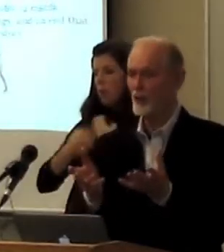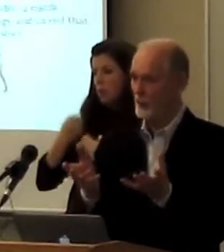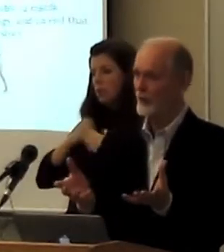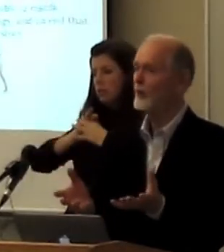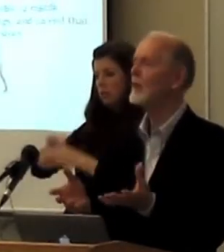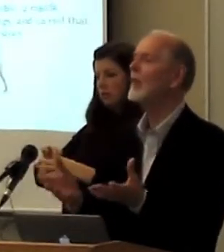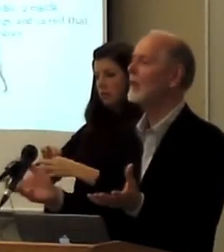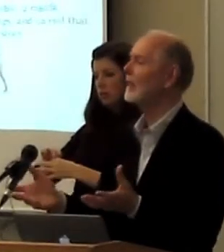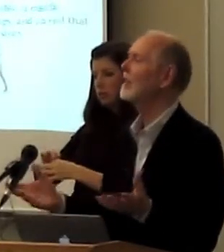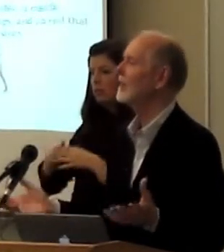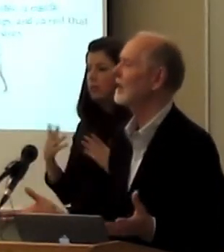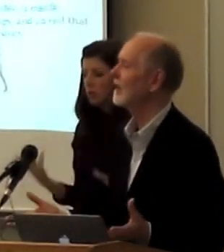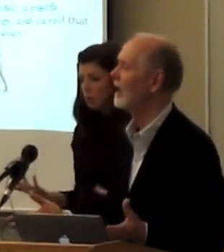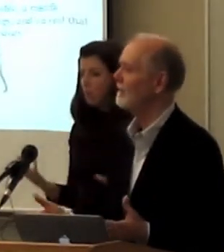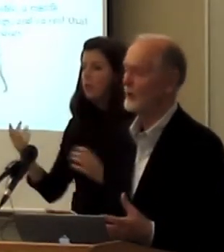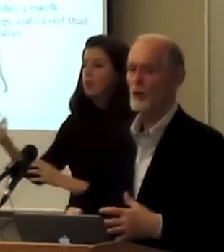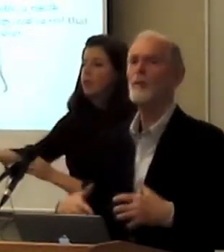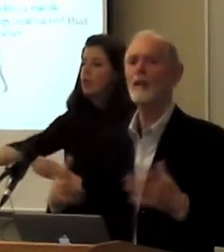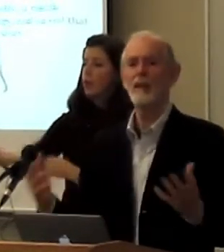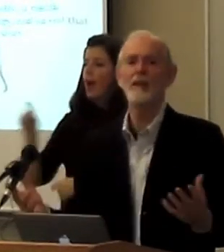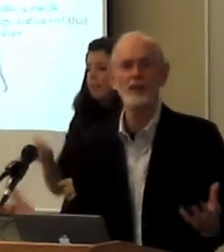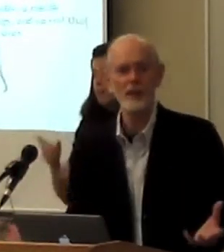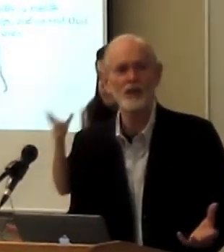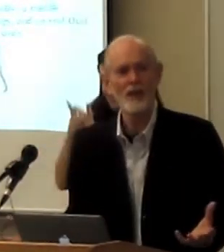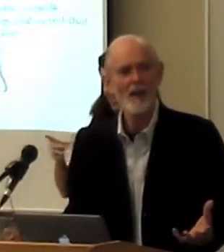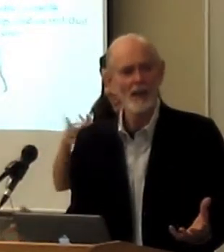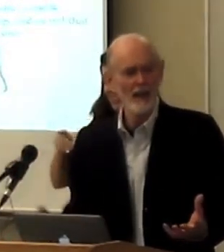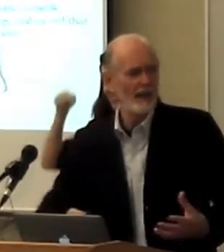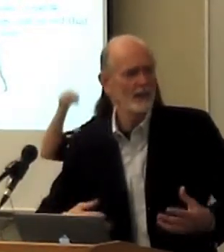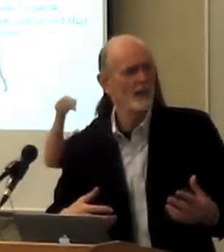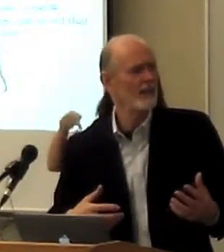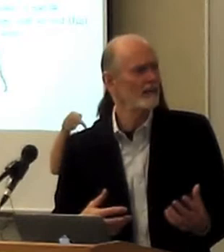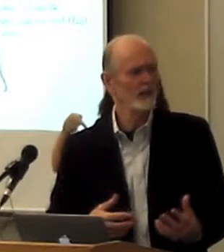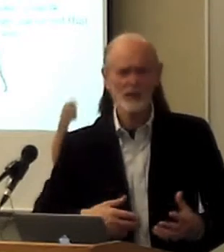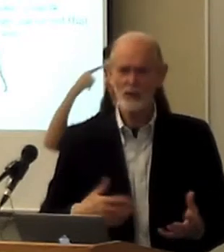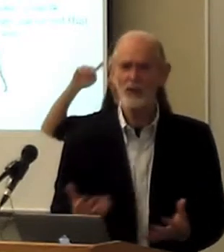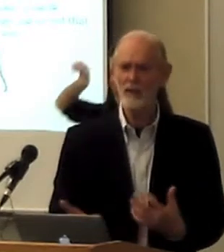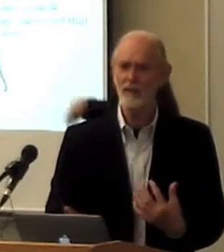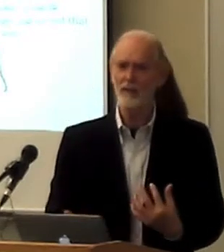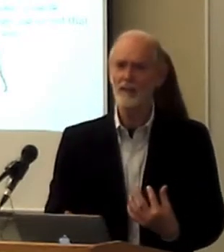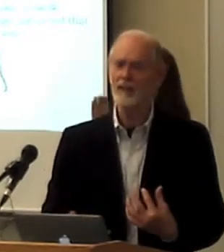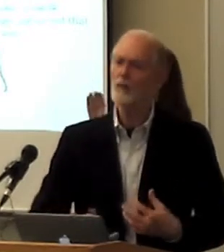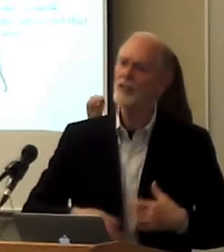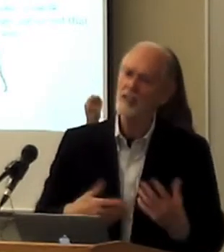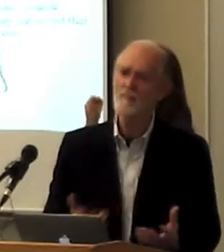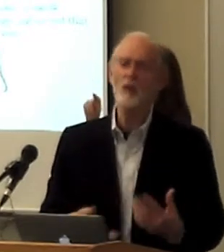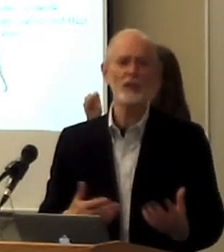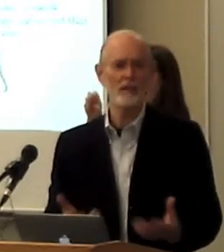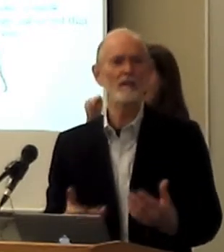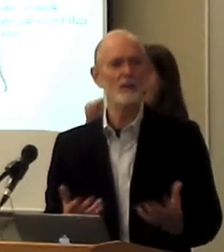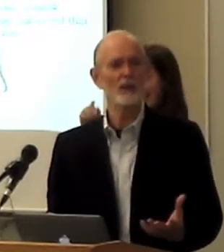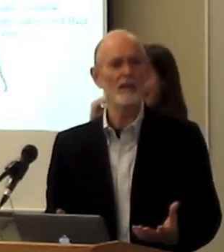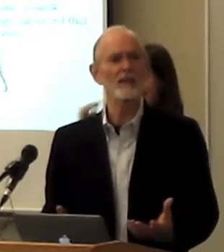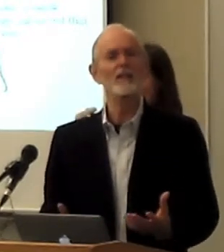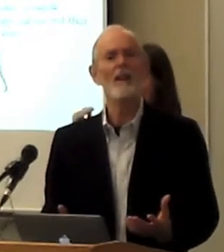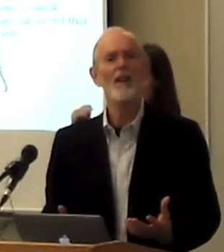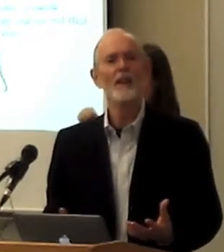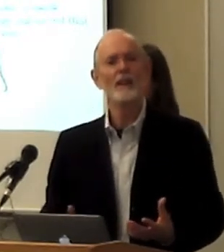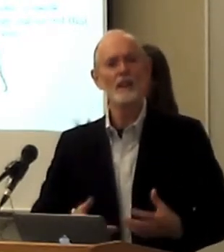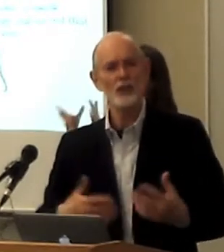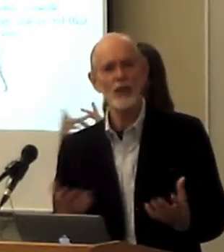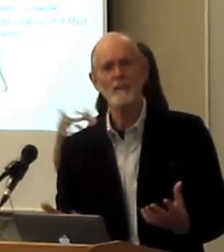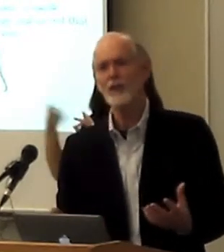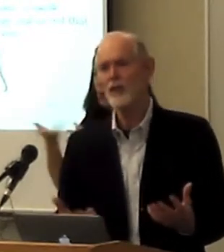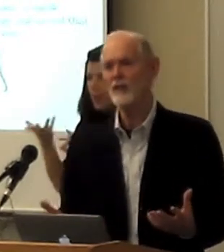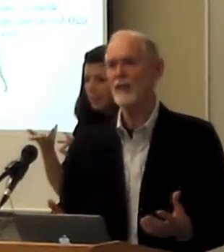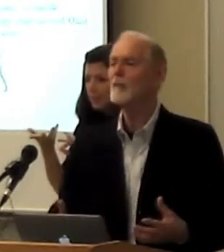That is, what you will do is take the content that you regularly teach, ask yourself, what's the story on this? That is, what's its emotional importance?